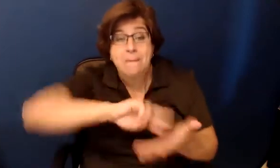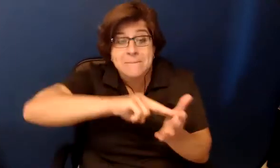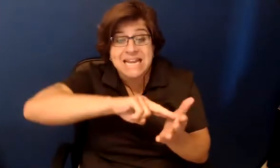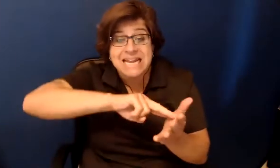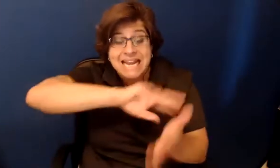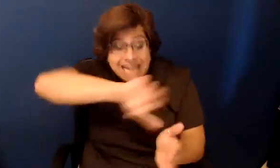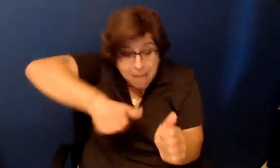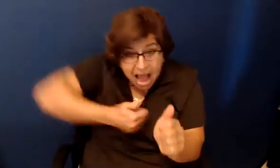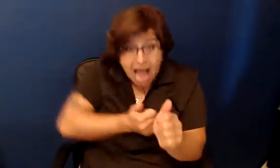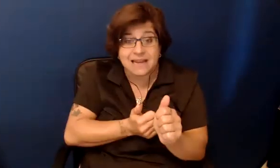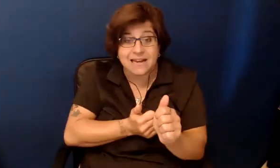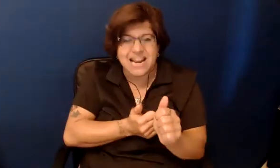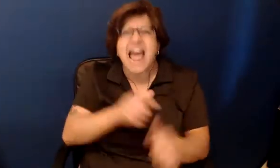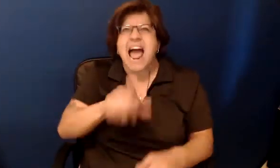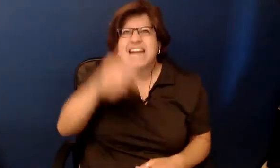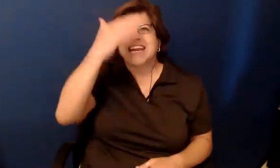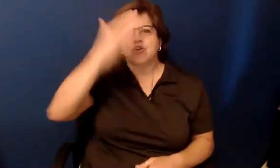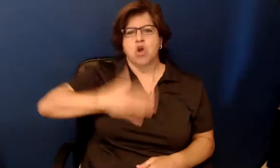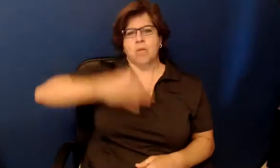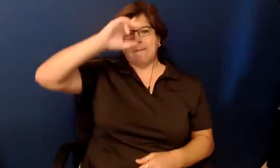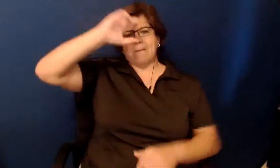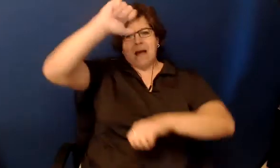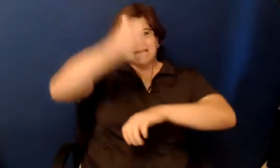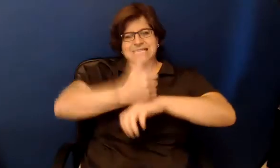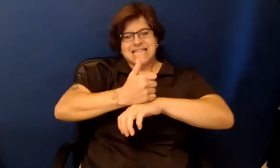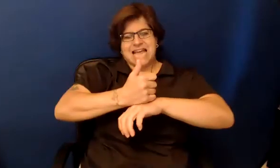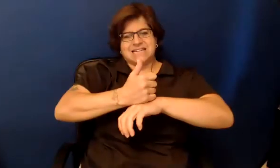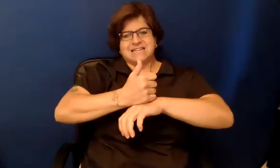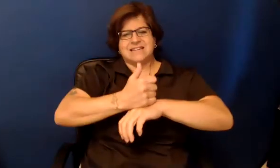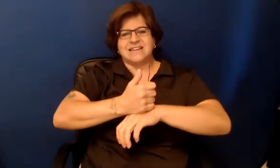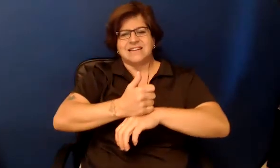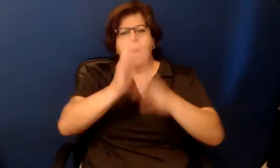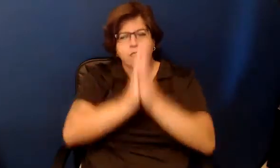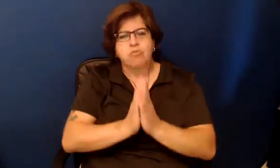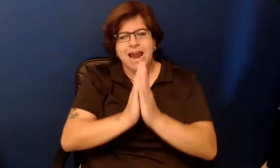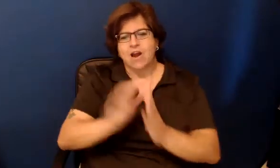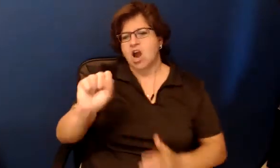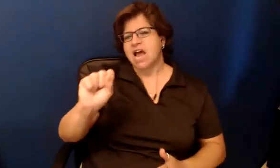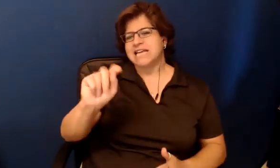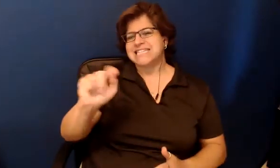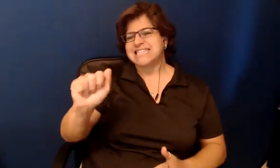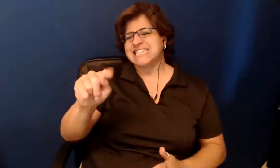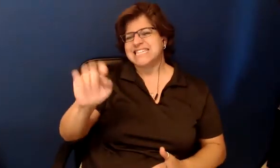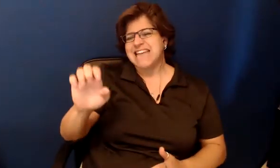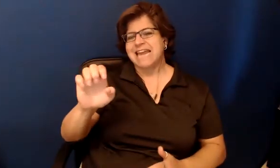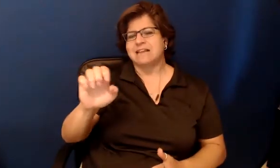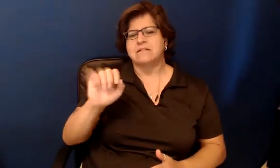But I understand the meaning behind it. I need to know that I'm in a state of prayer. It's like today, the way